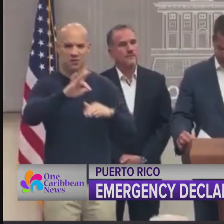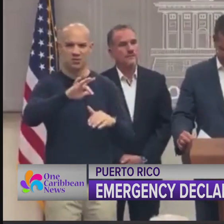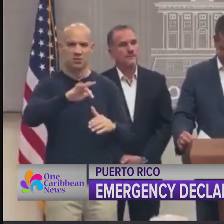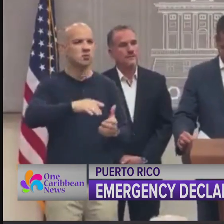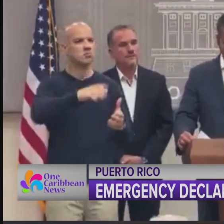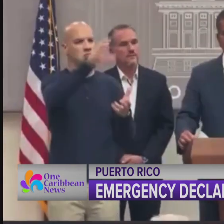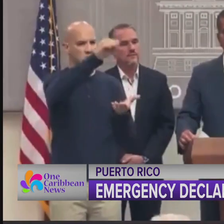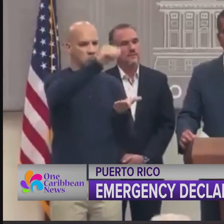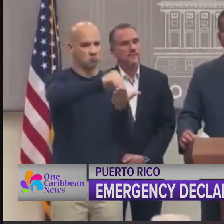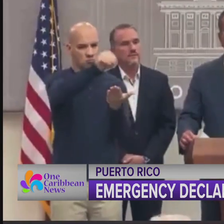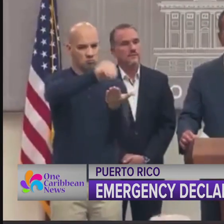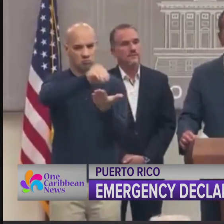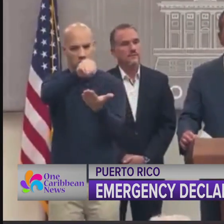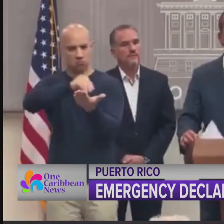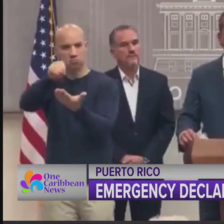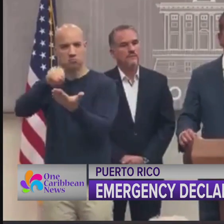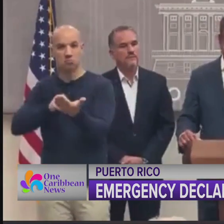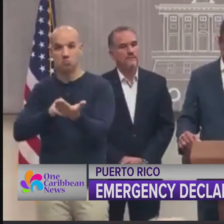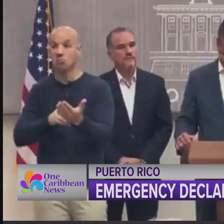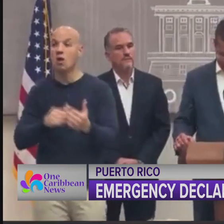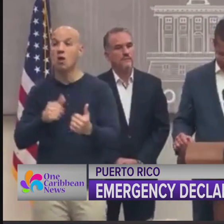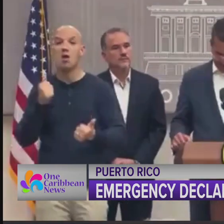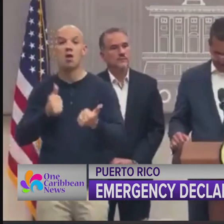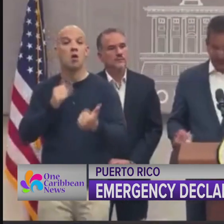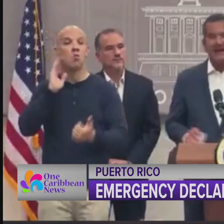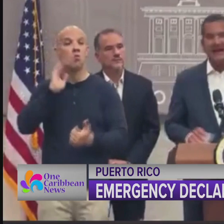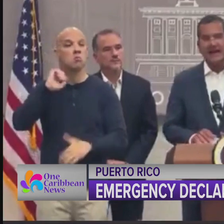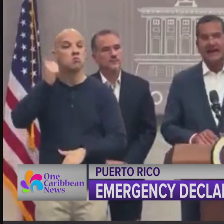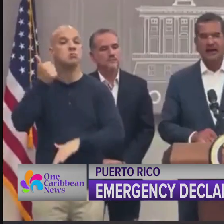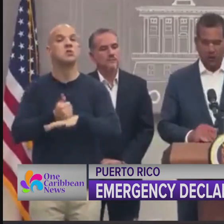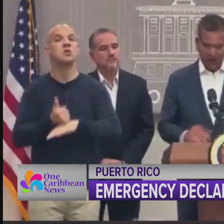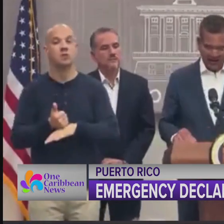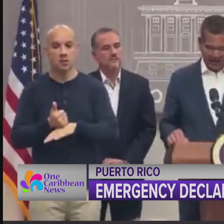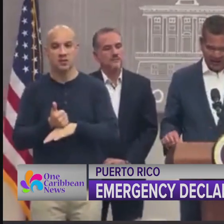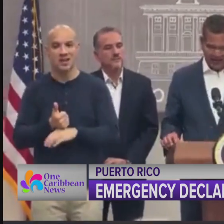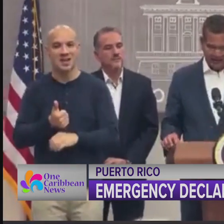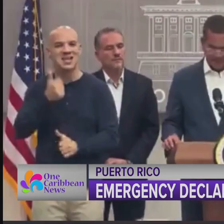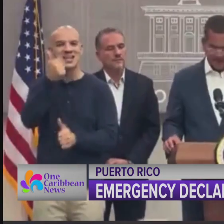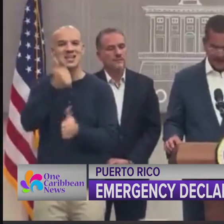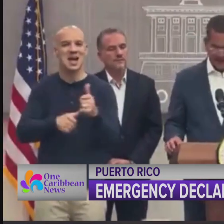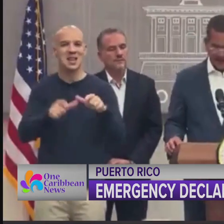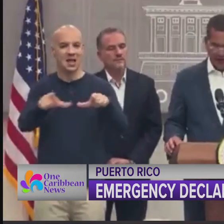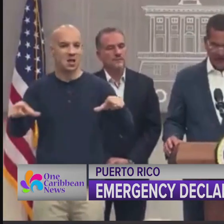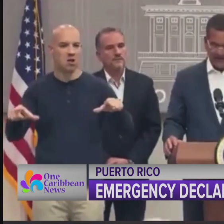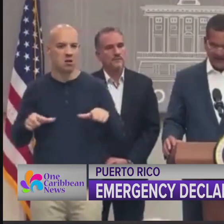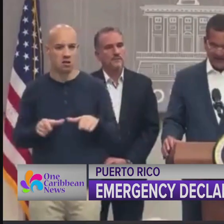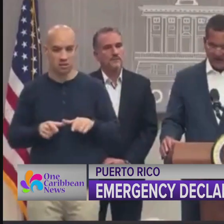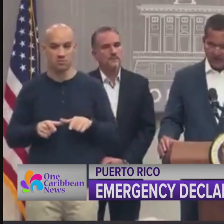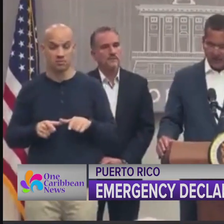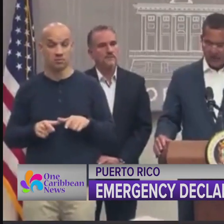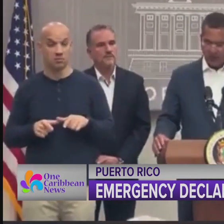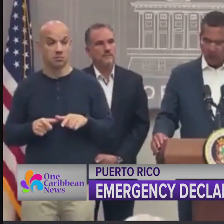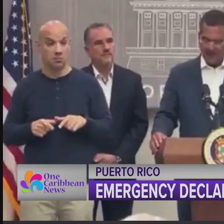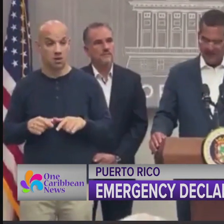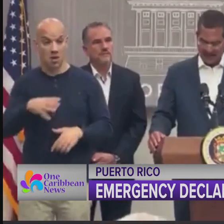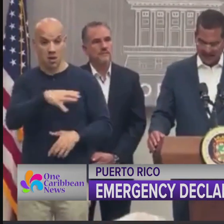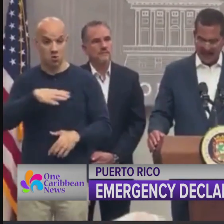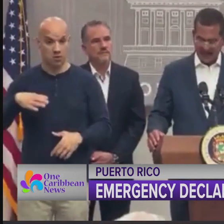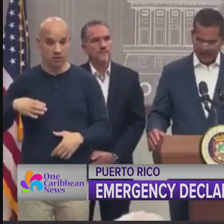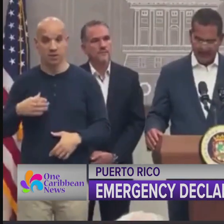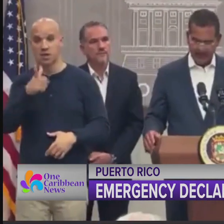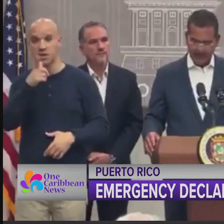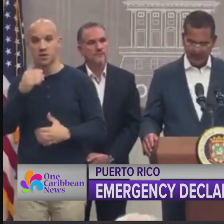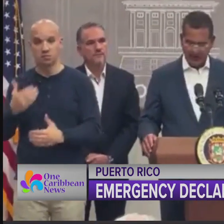about 37% are beaches and cover 44 municipalities. In addition, an investigation